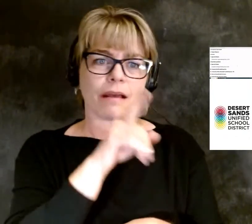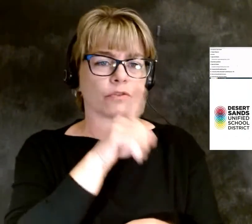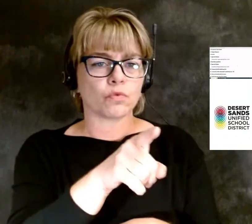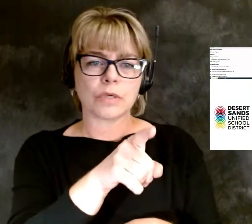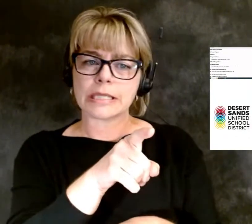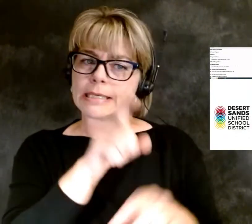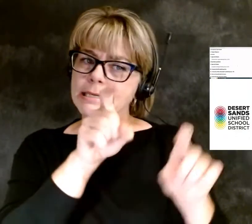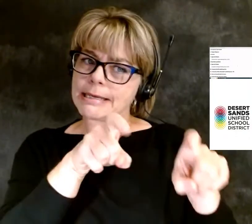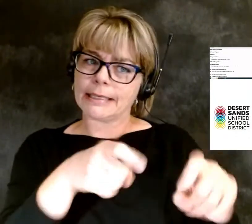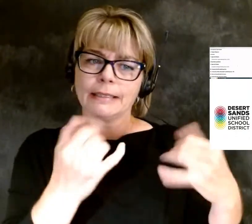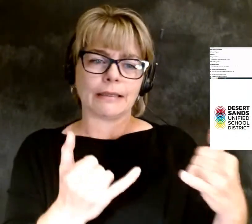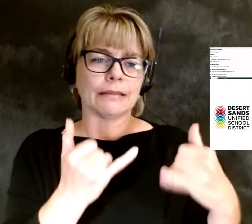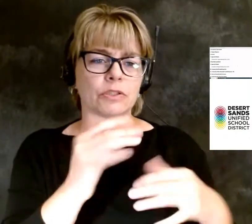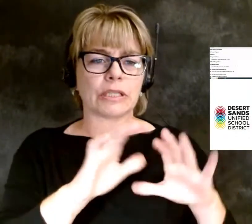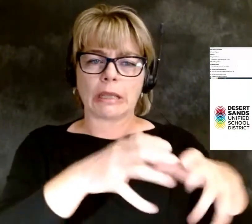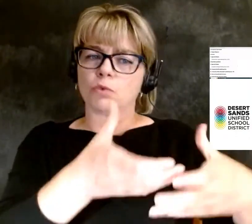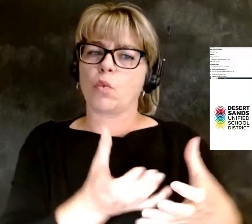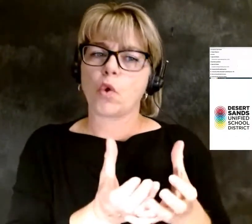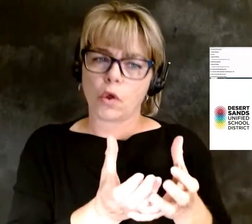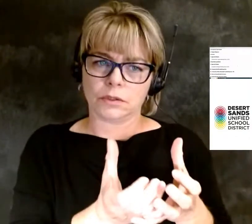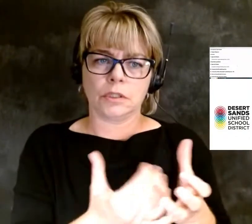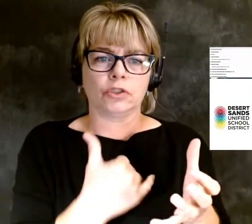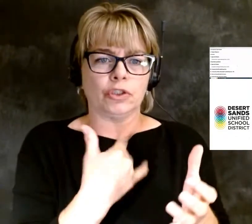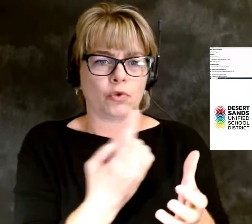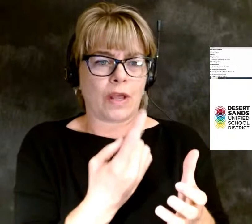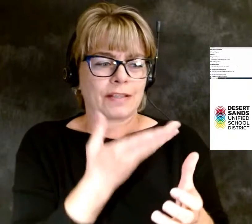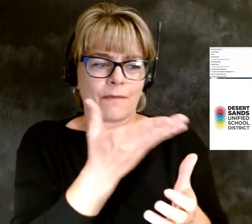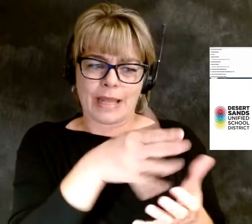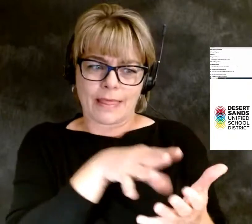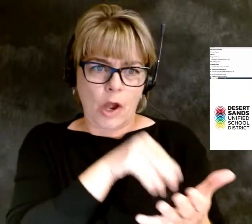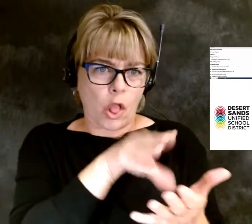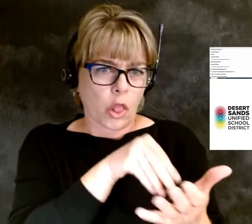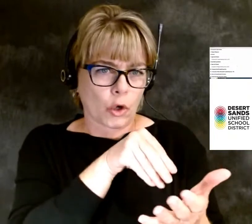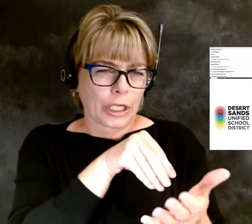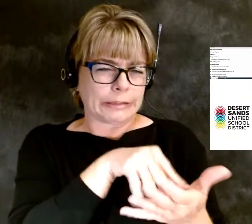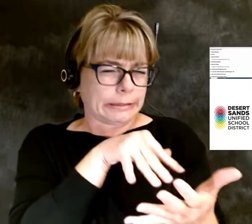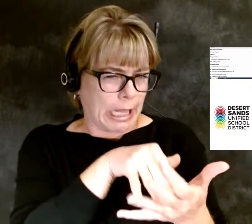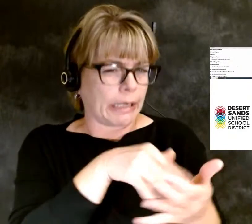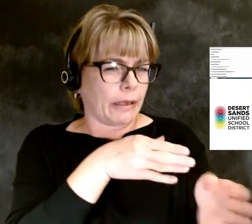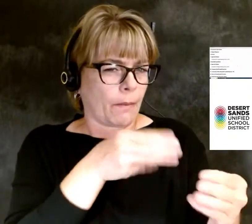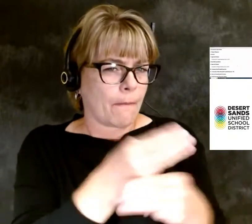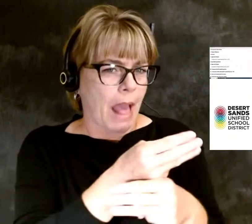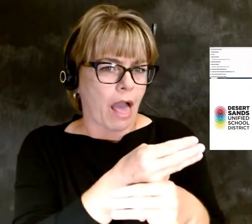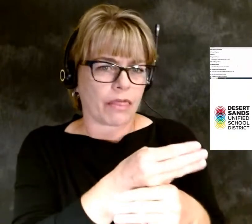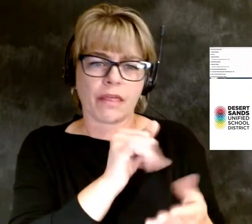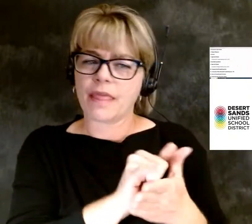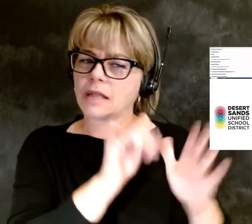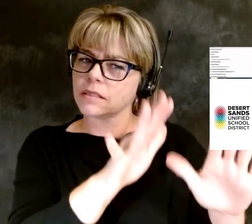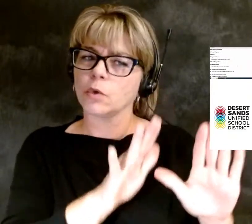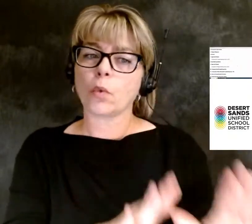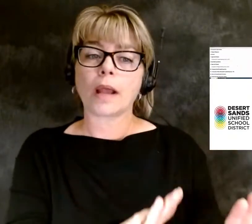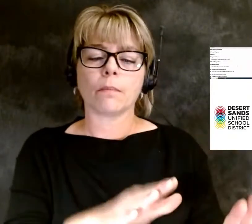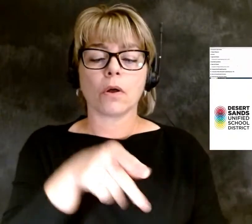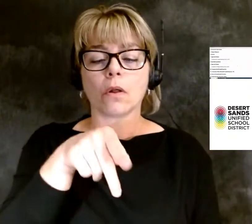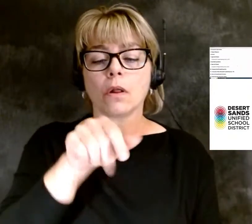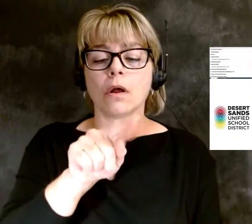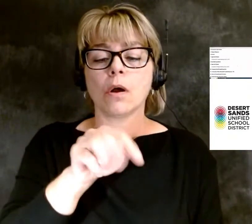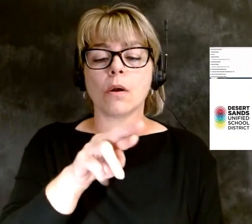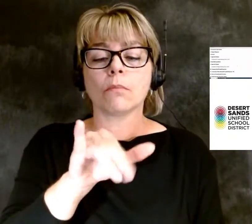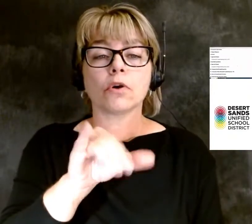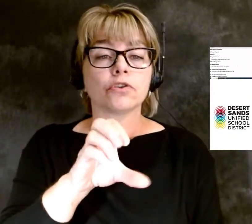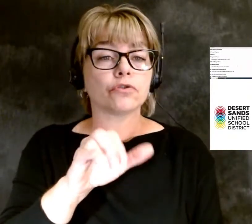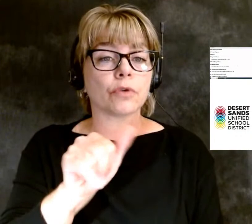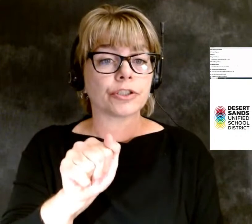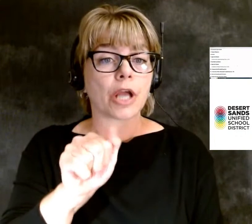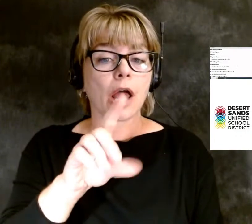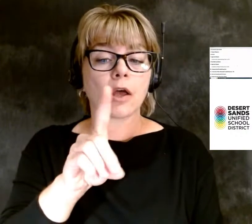today's world. I mean, just to have somebody out there at Stanford learning math, or studying math is incredible. So Patricia Doherty, congratulations